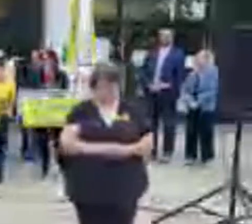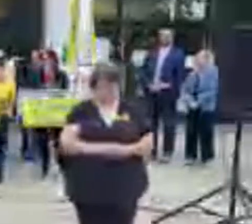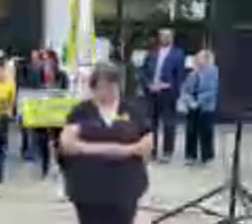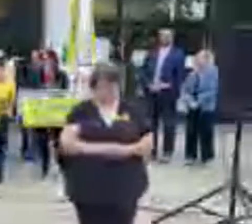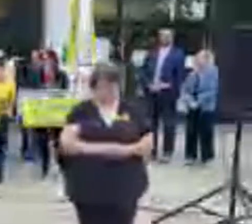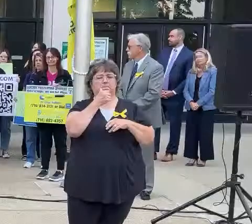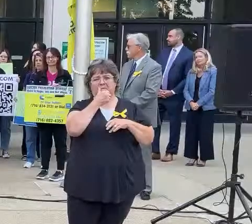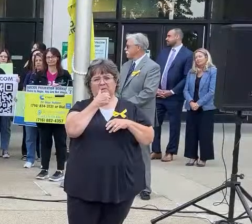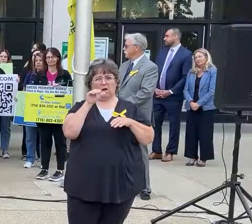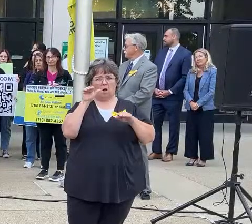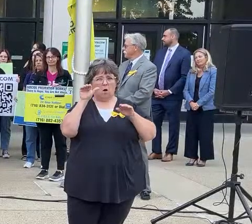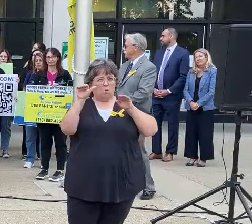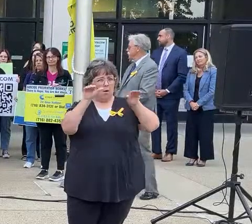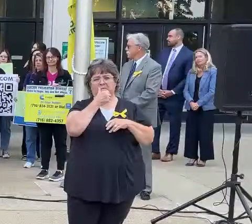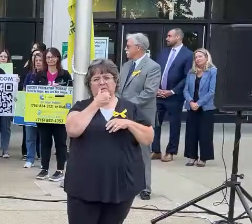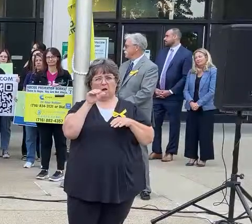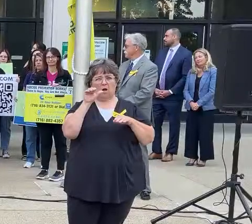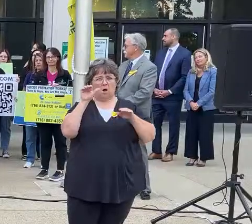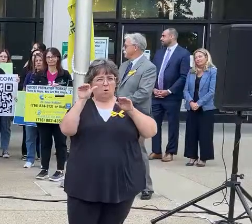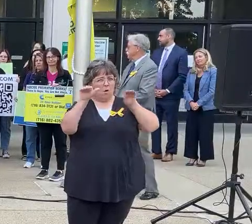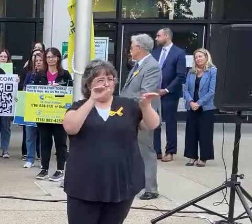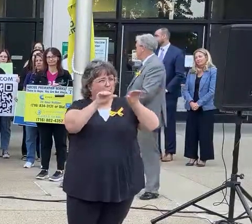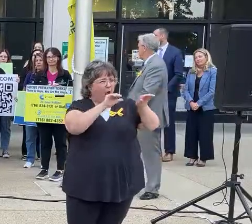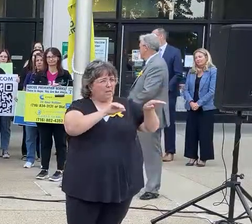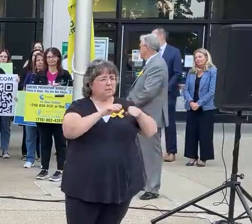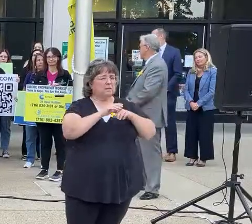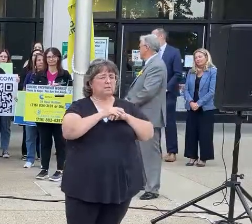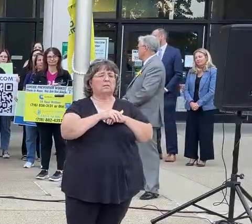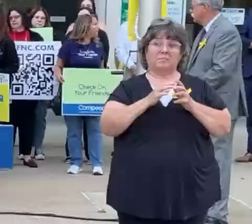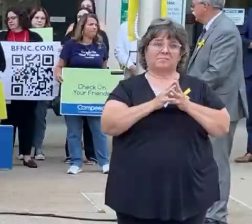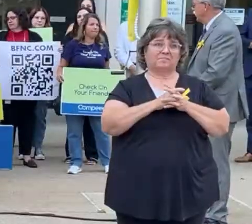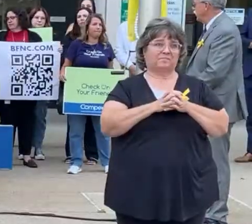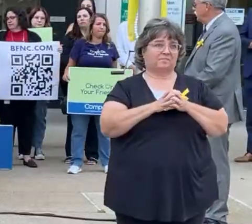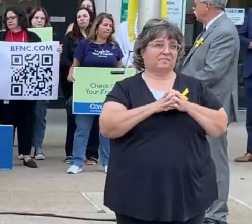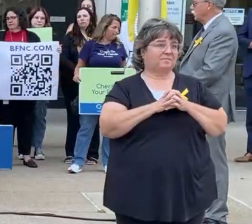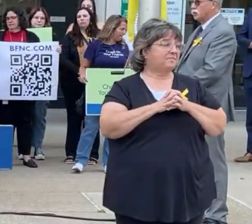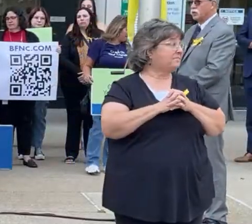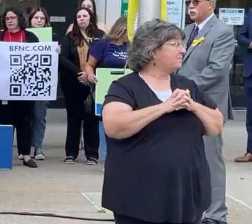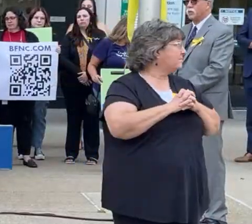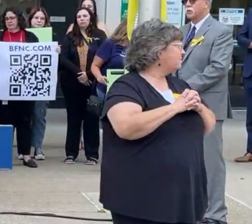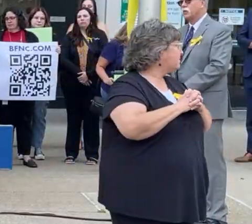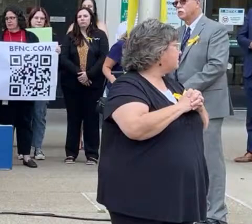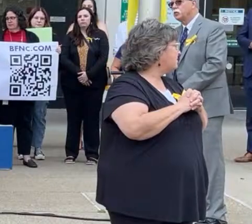Thank you very much. all that, in time to